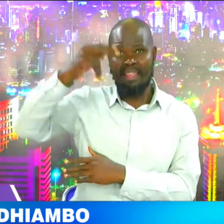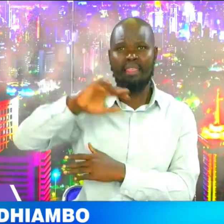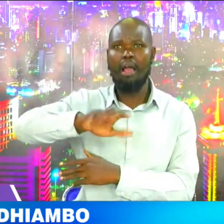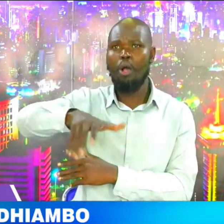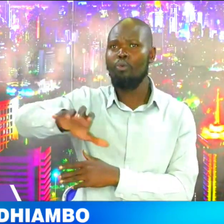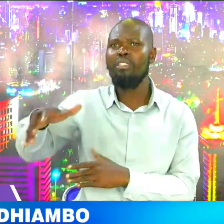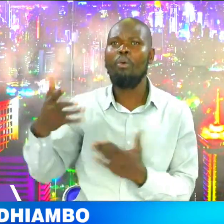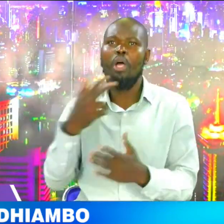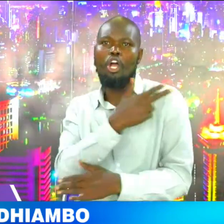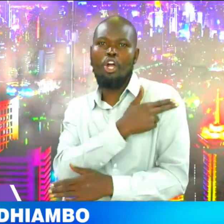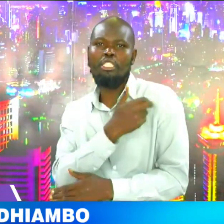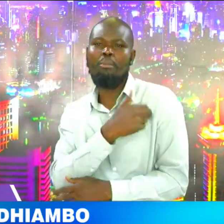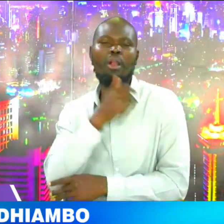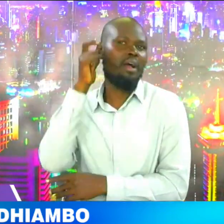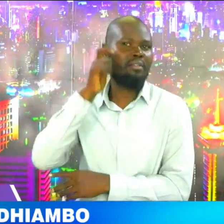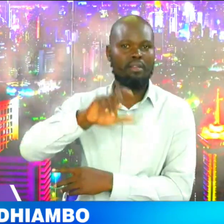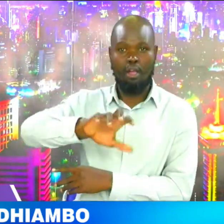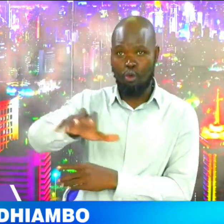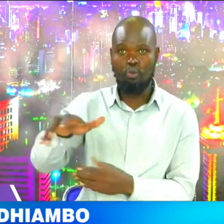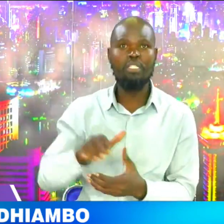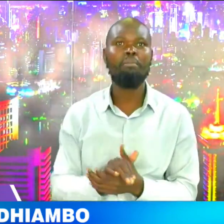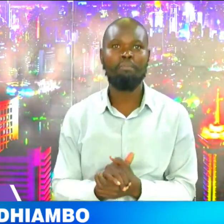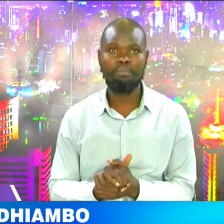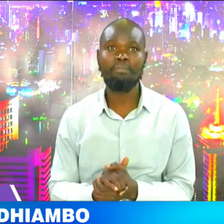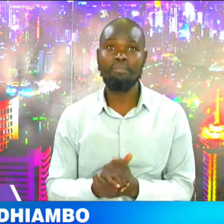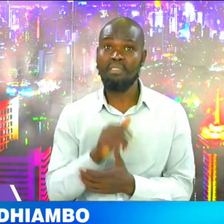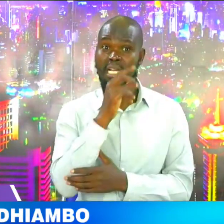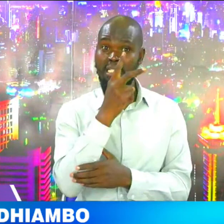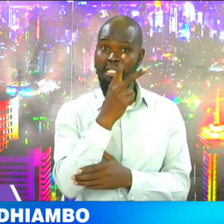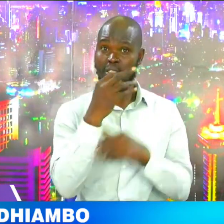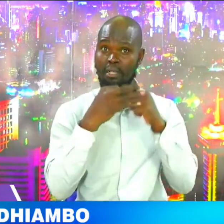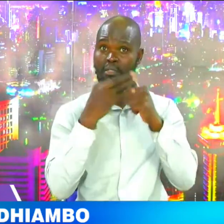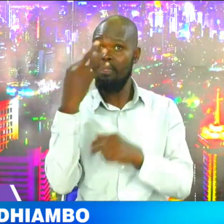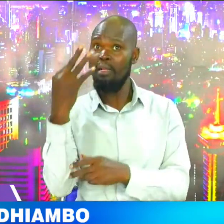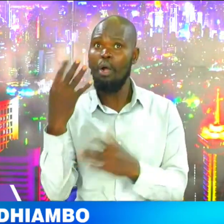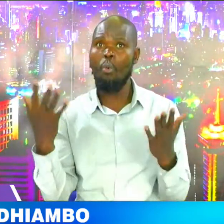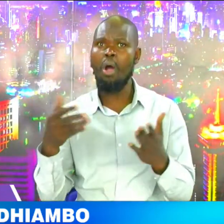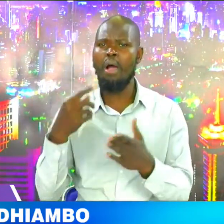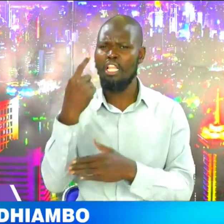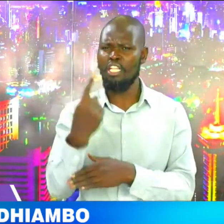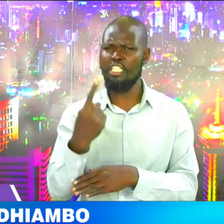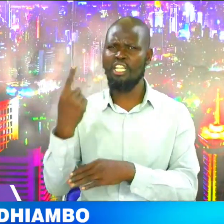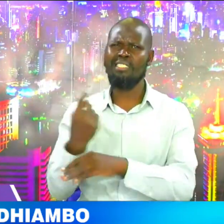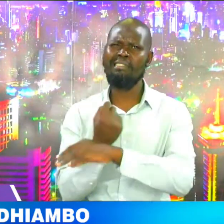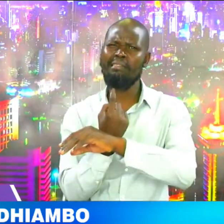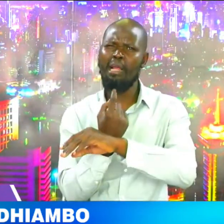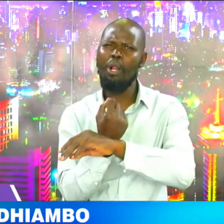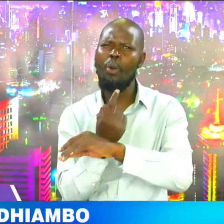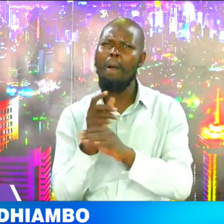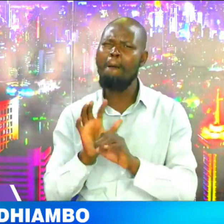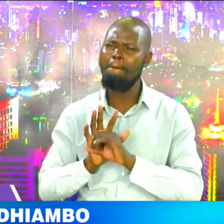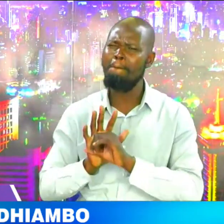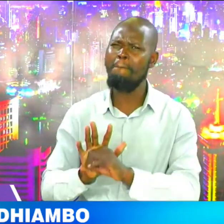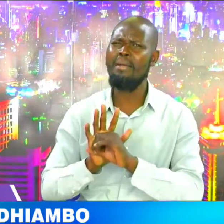USAID, Deputy Mission Director Bet Abamuda commissioned